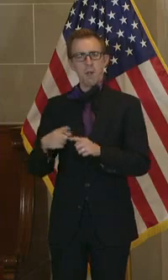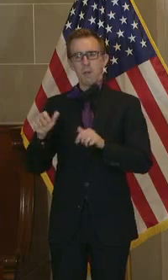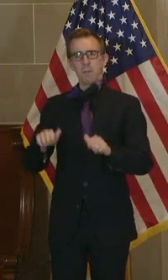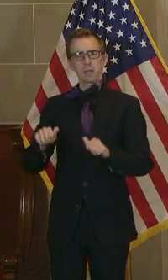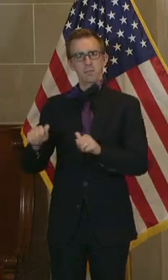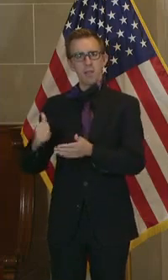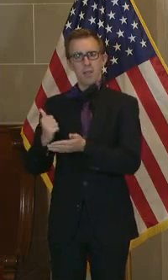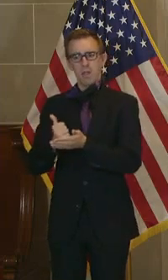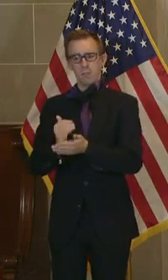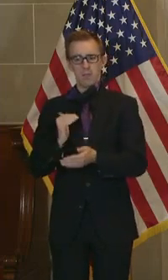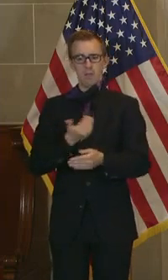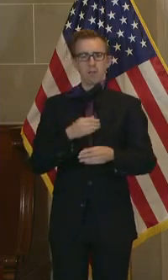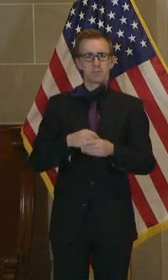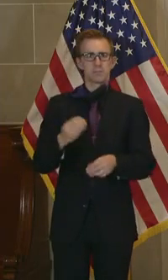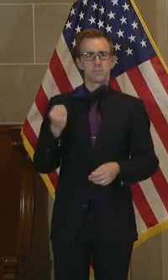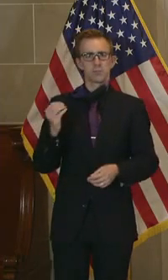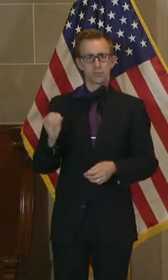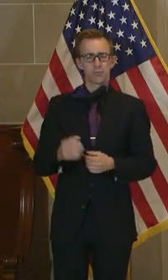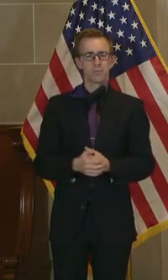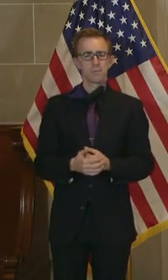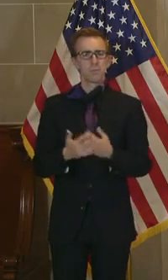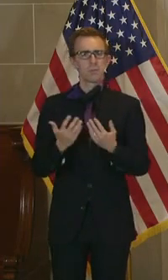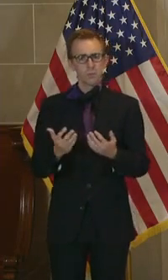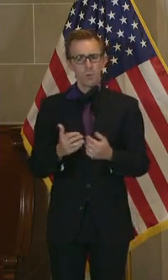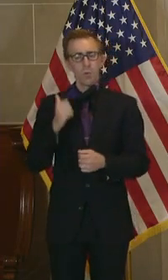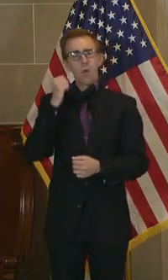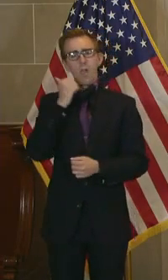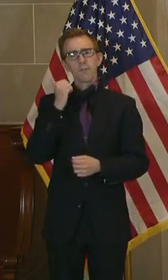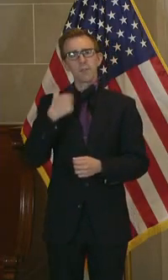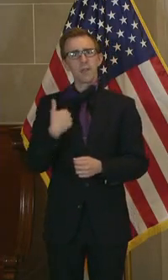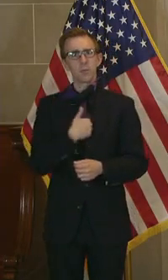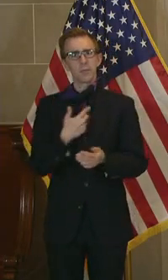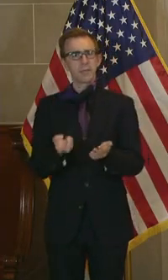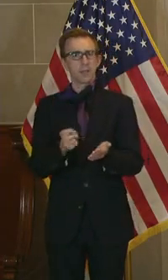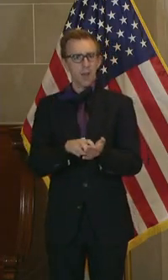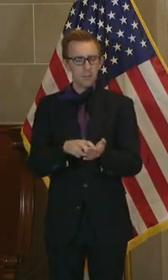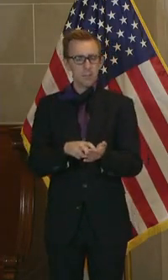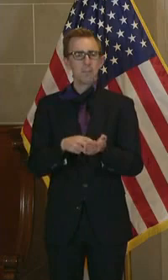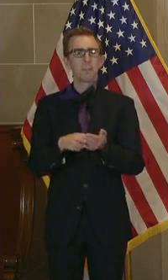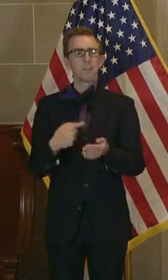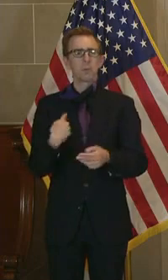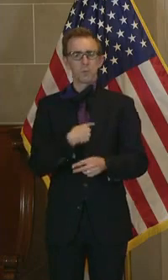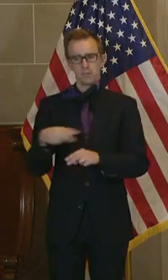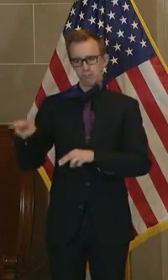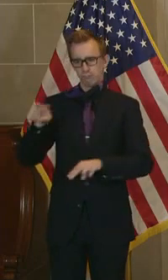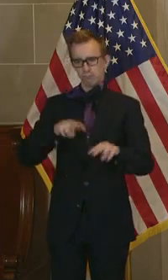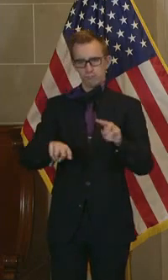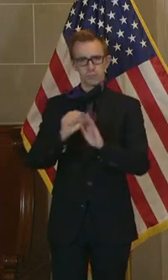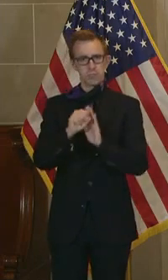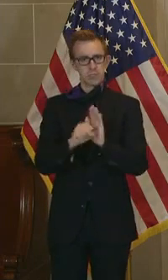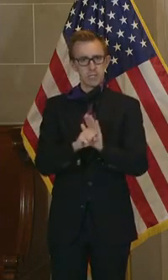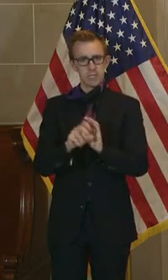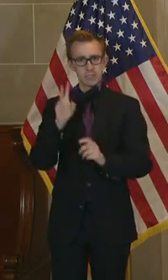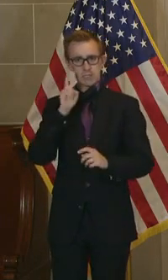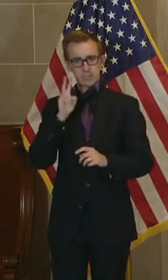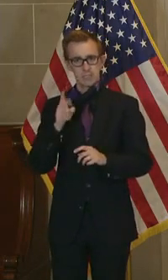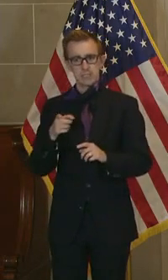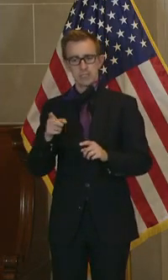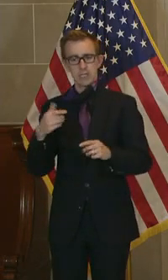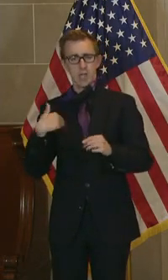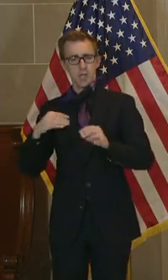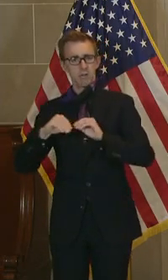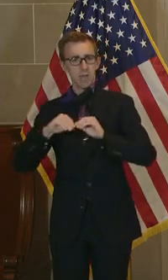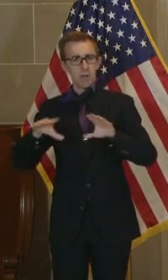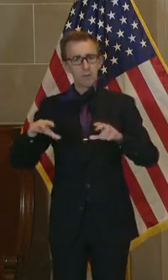helping us out here in Missouri. And so every day we get up and survey the state to see where we might be having